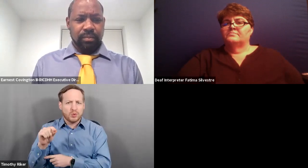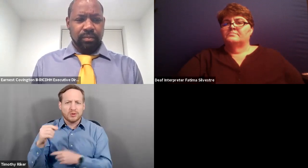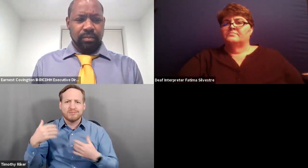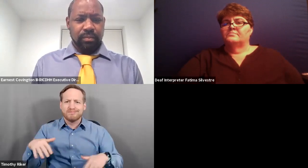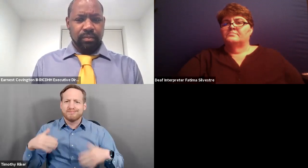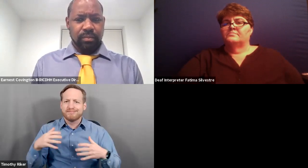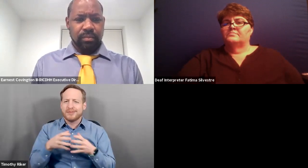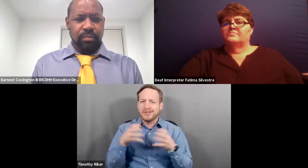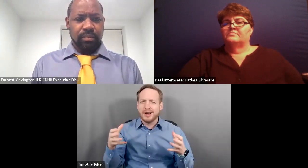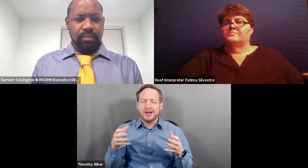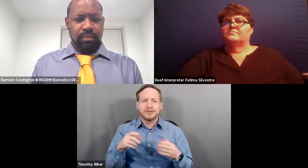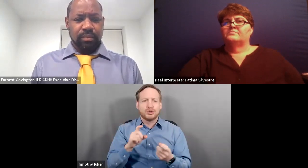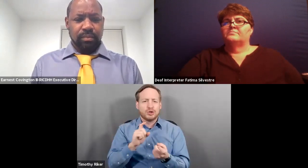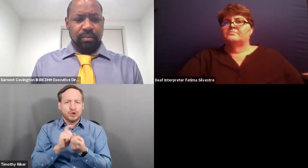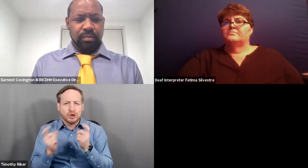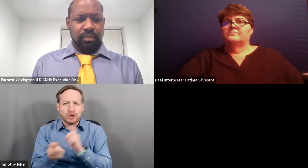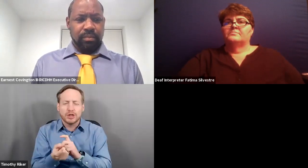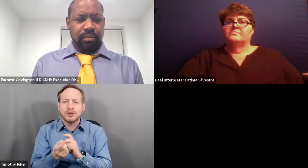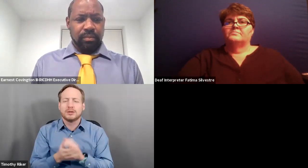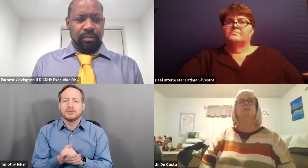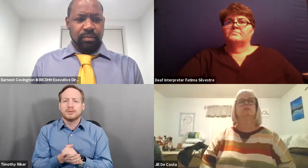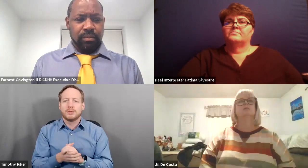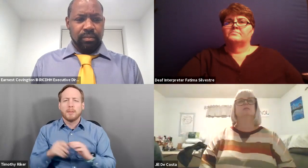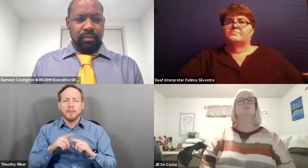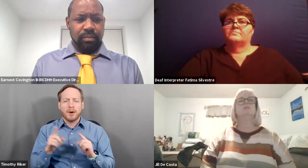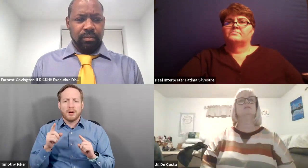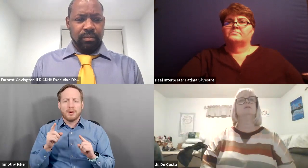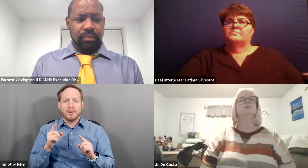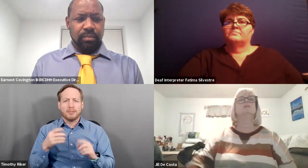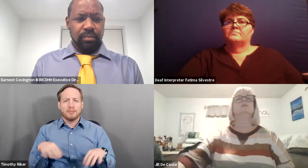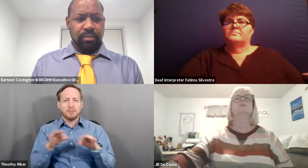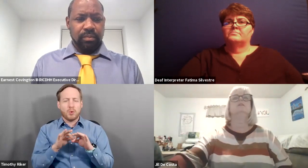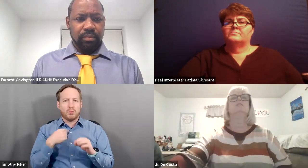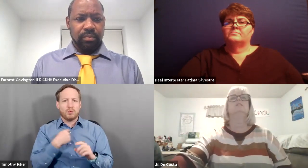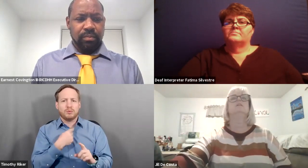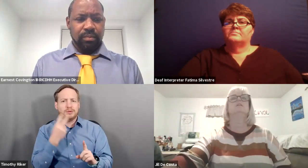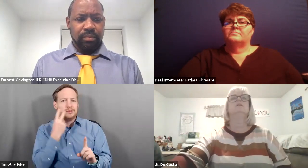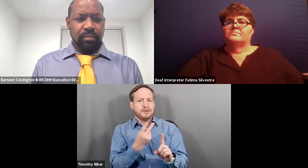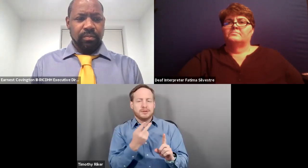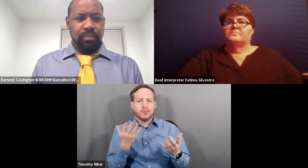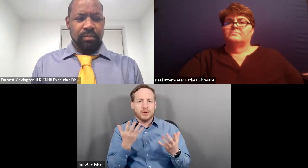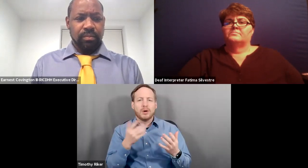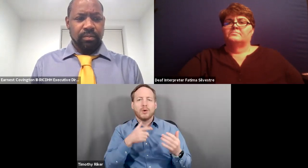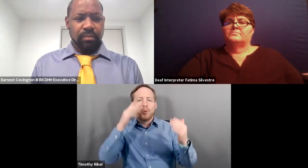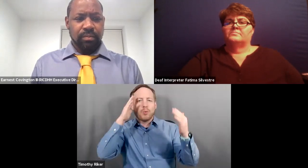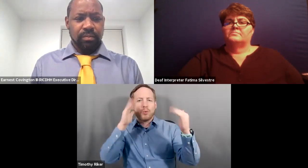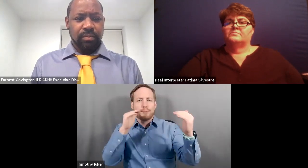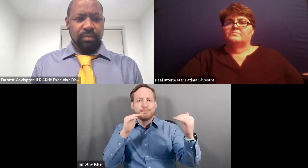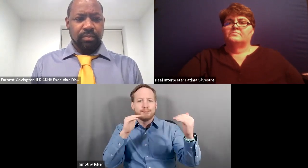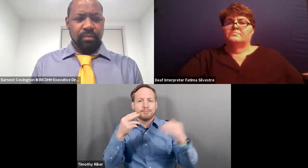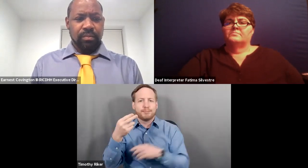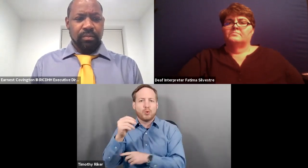This year, 2020, there's been a lot of changes, and it's really